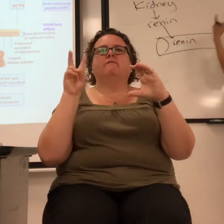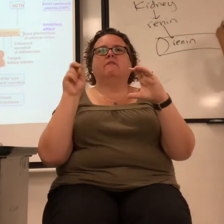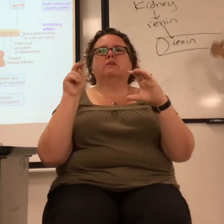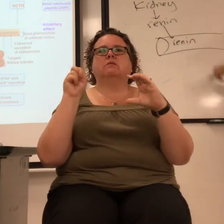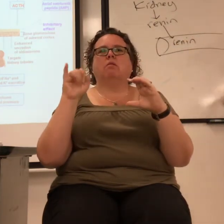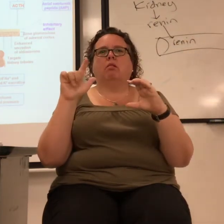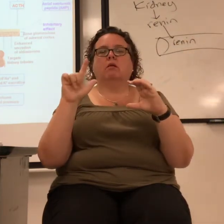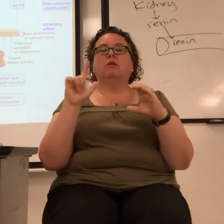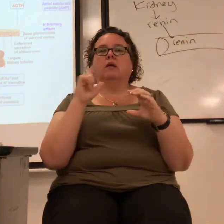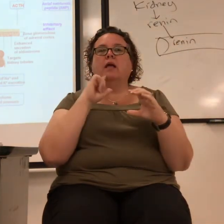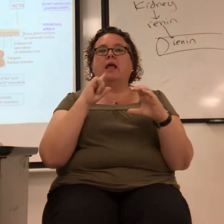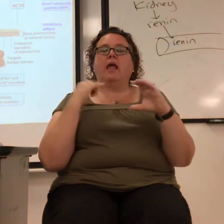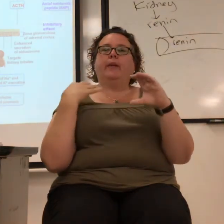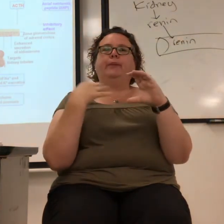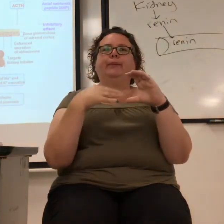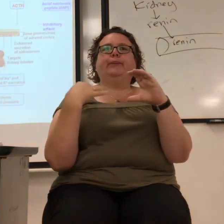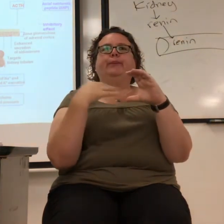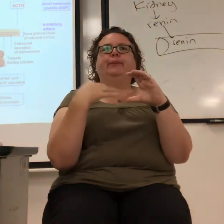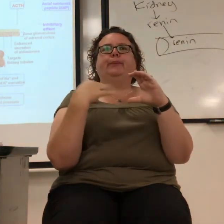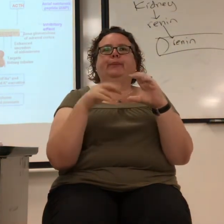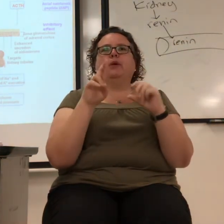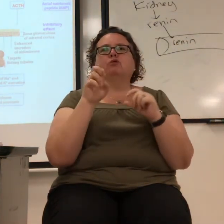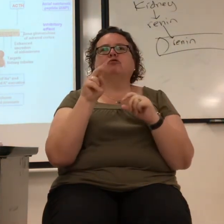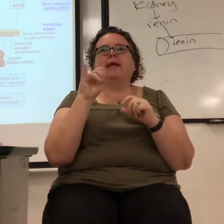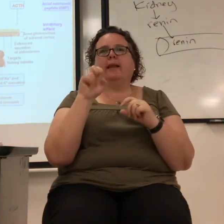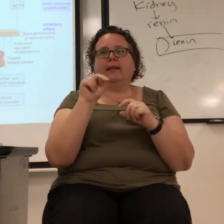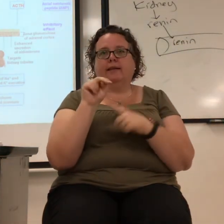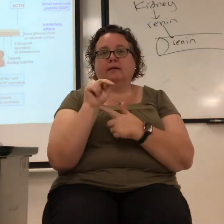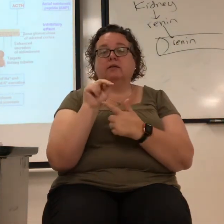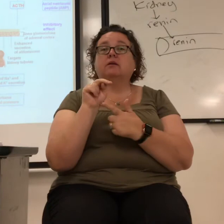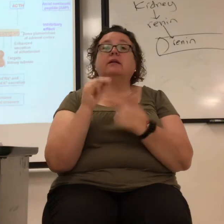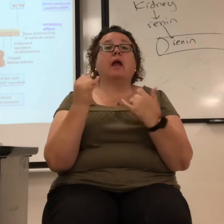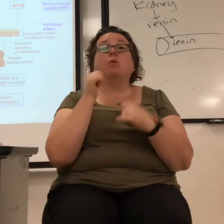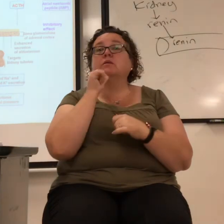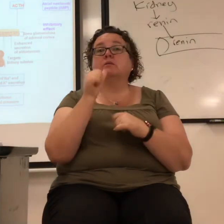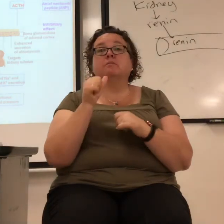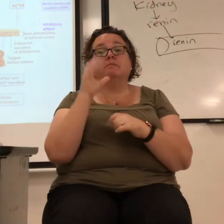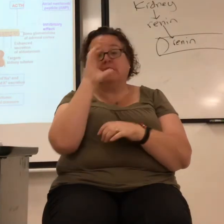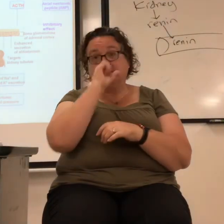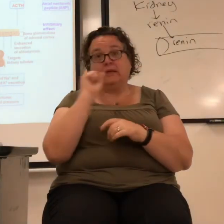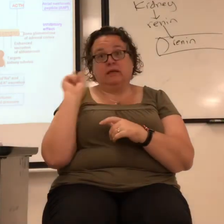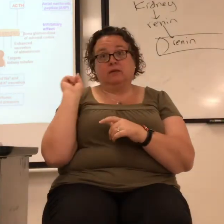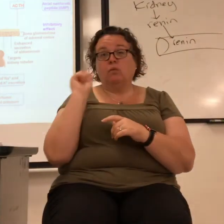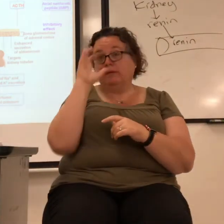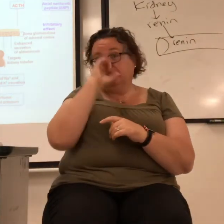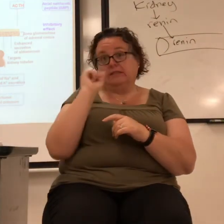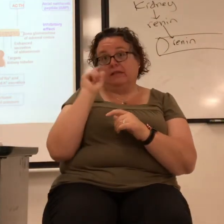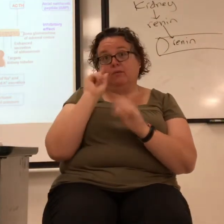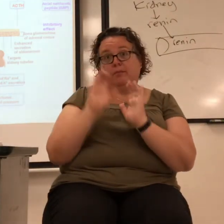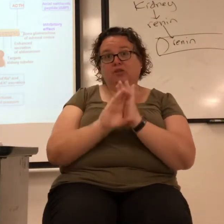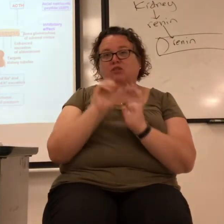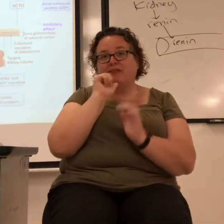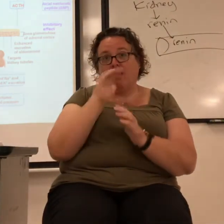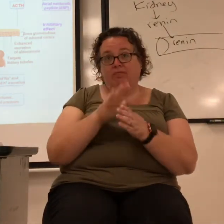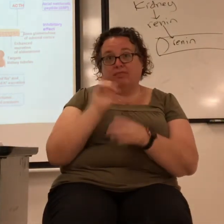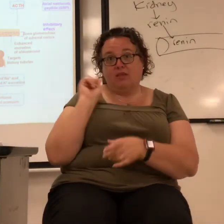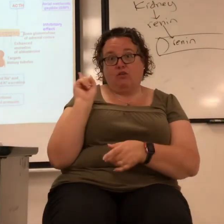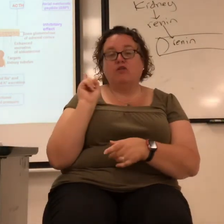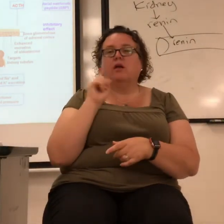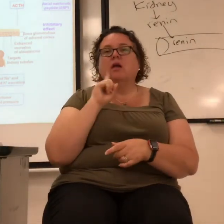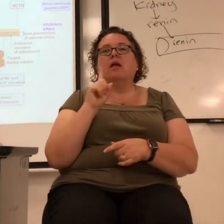Renin secreted into the bloodstream. Now, what's not on that picture, the liver secretes a molecule